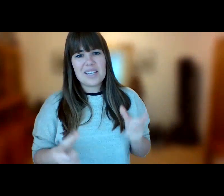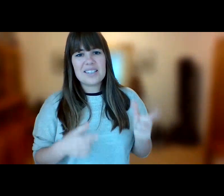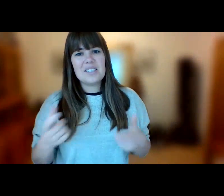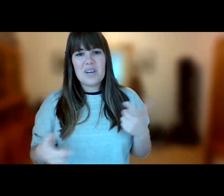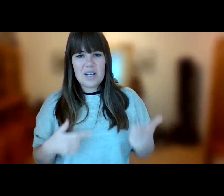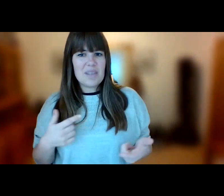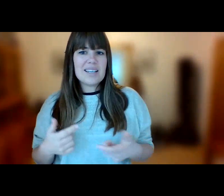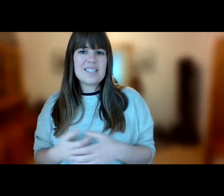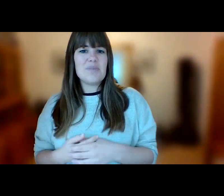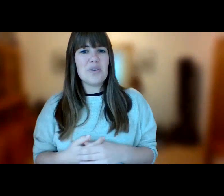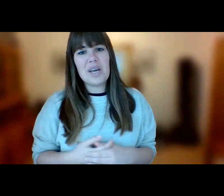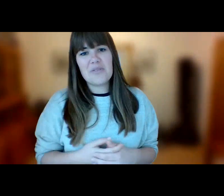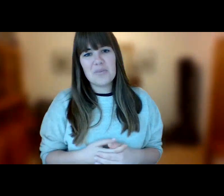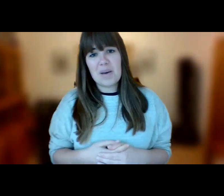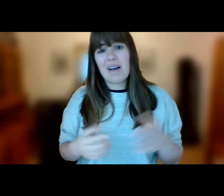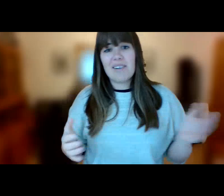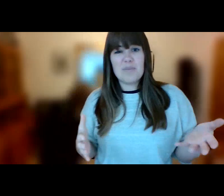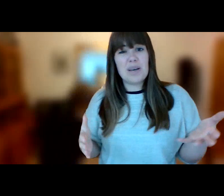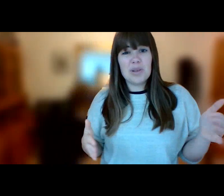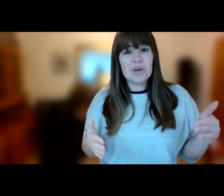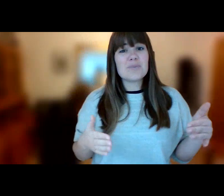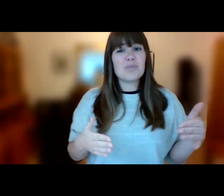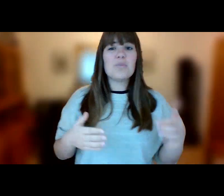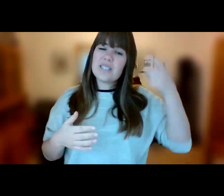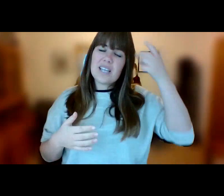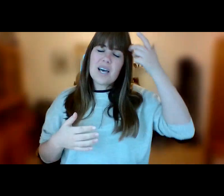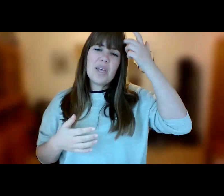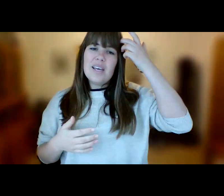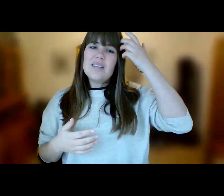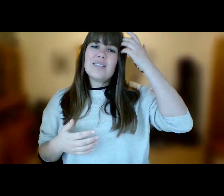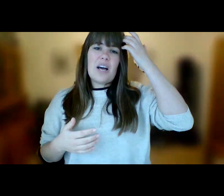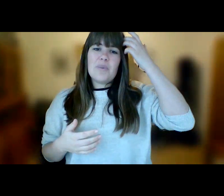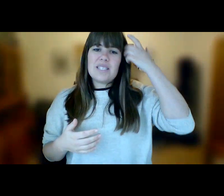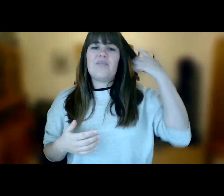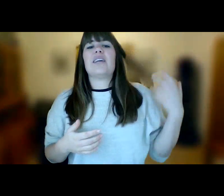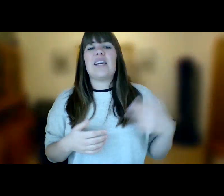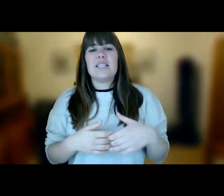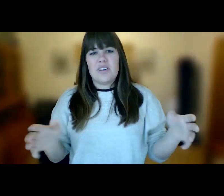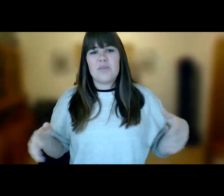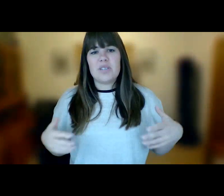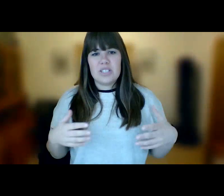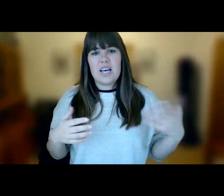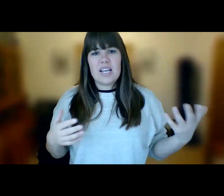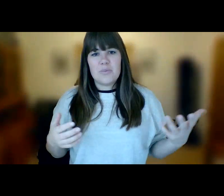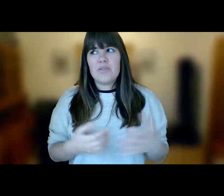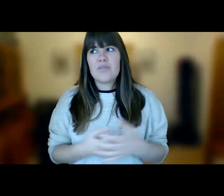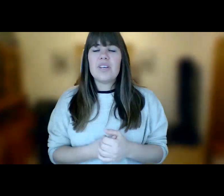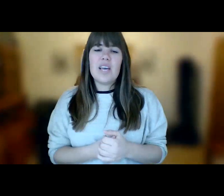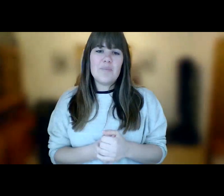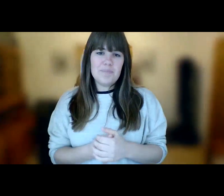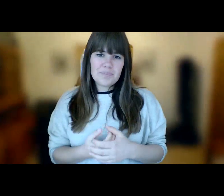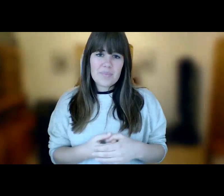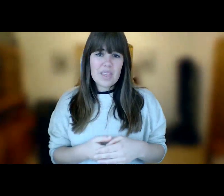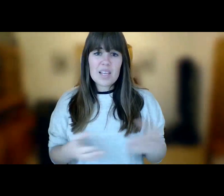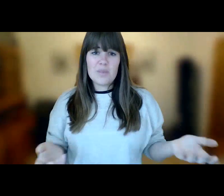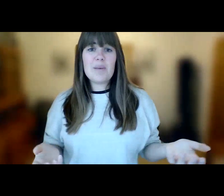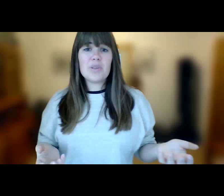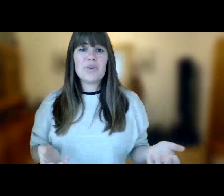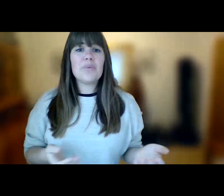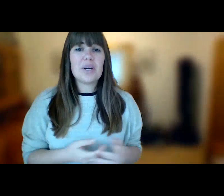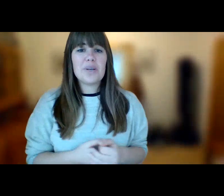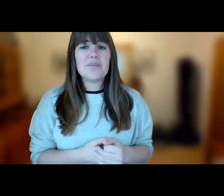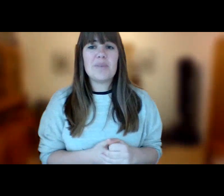at how we can develop that to move away from that barrier that maybe the word sport puts up. So that will be something, again, that's very much decided with